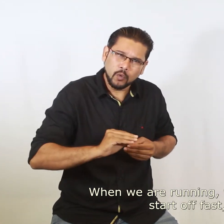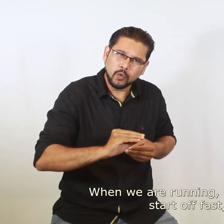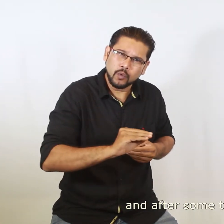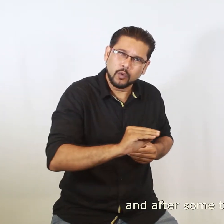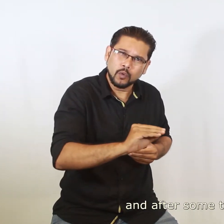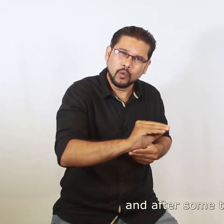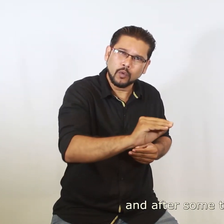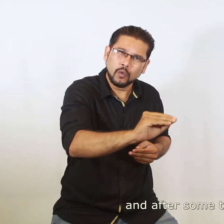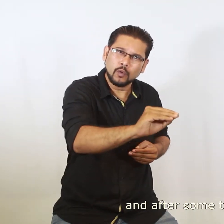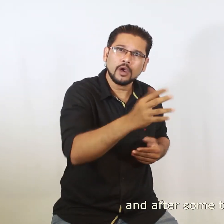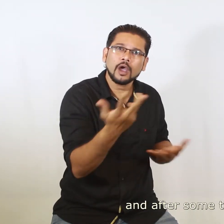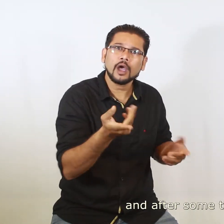And after some time,